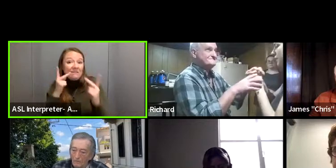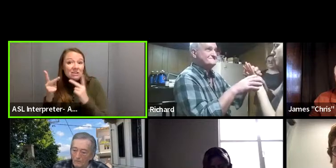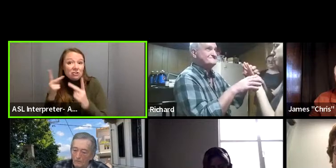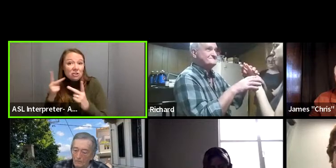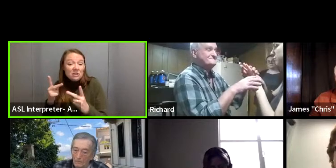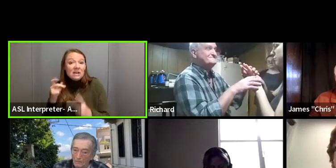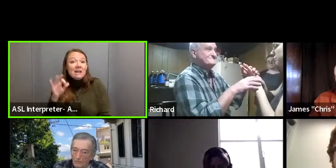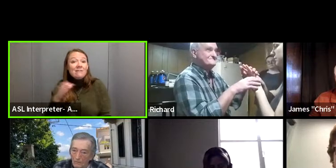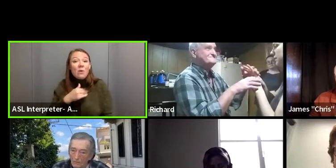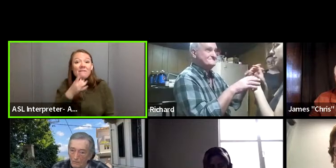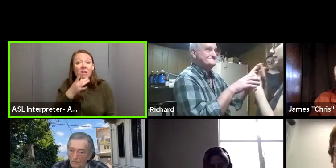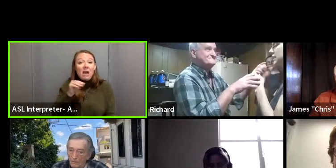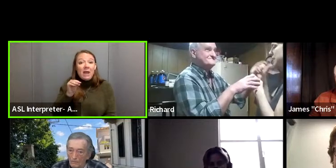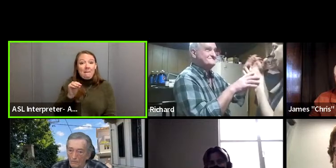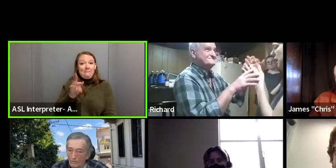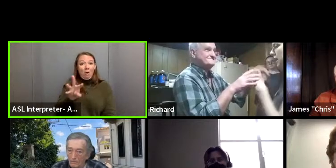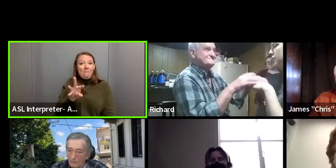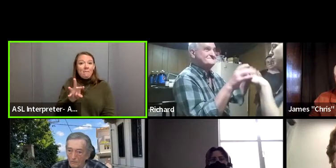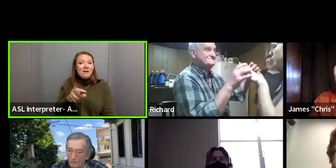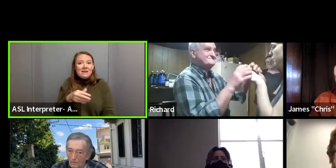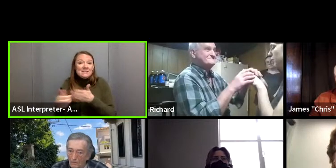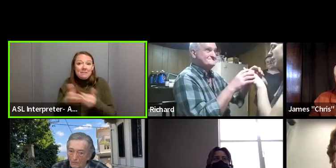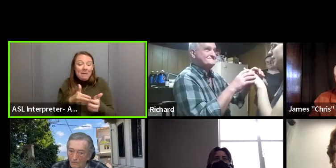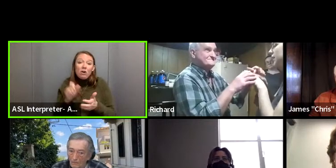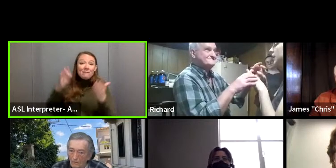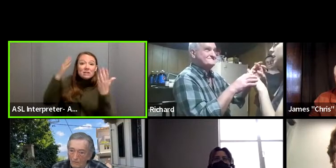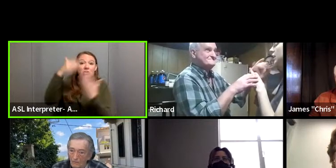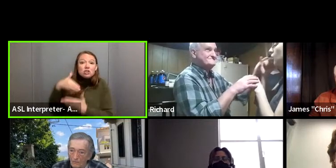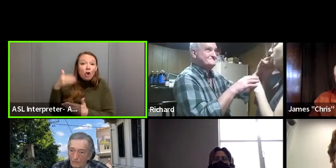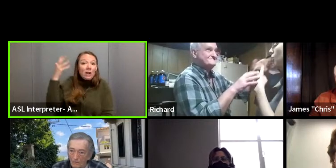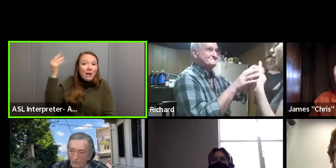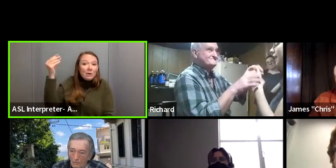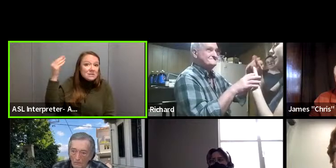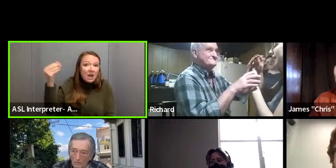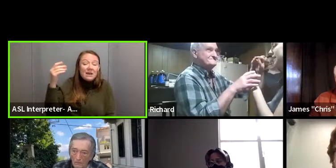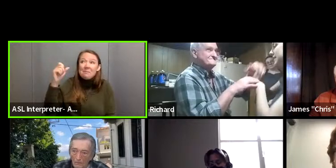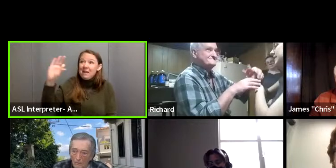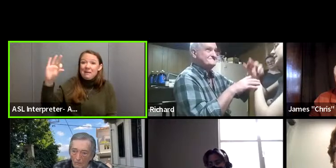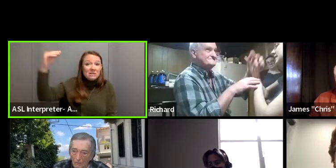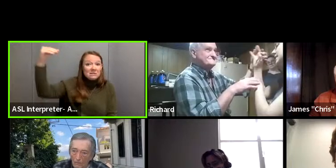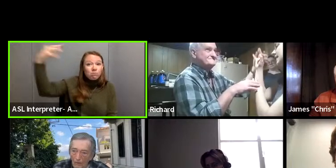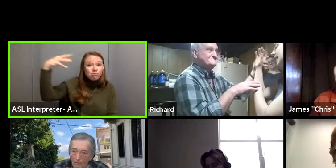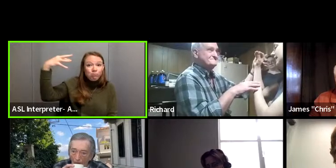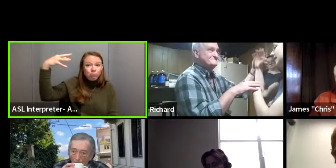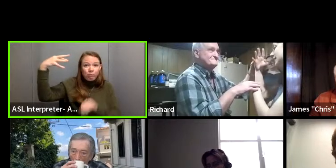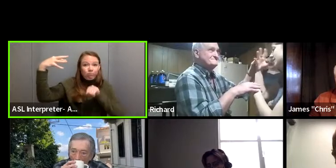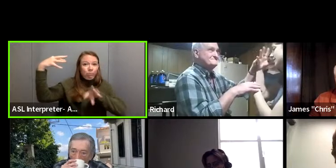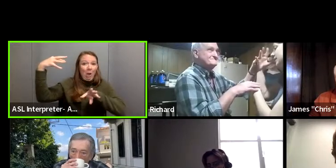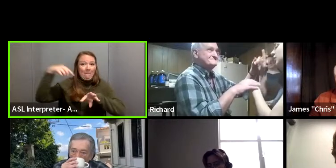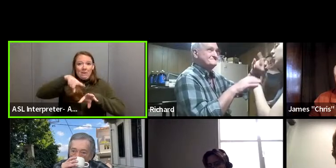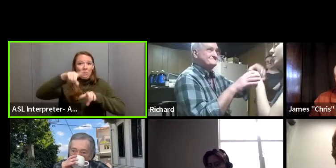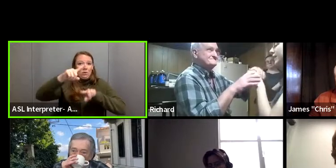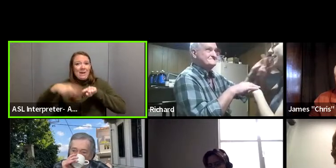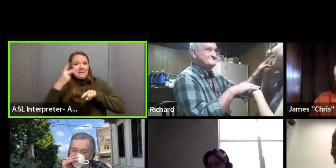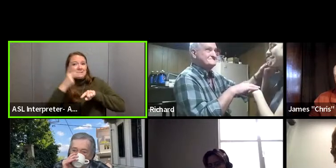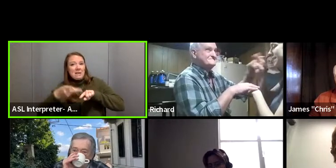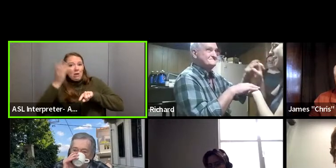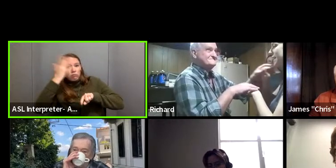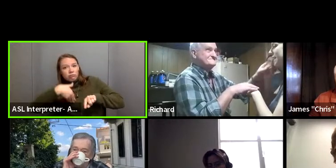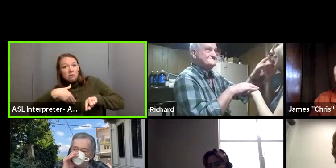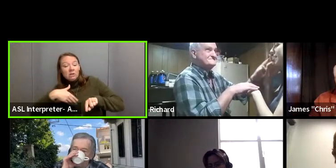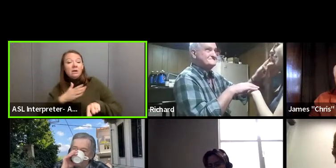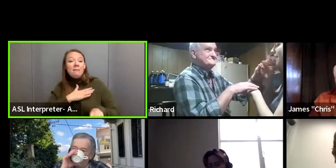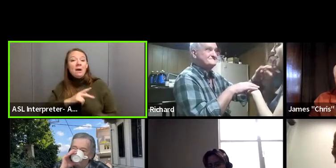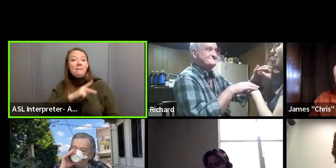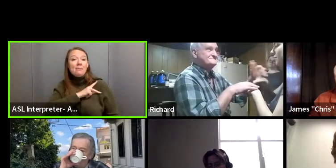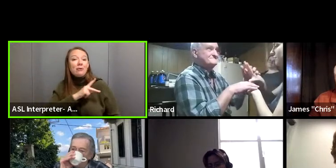really matter a whole lot unless it's dark out. In a bright sunlight, you're not going to see them. And just my personal feeling walking